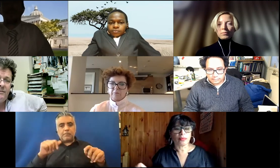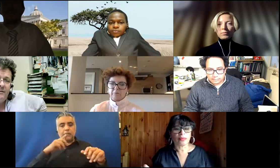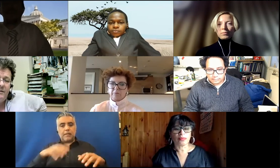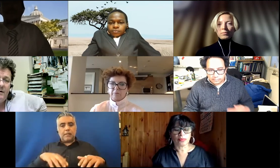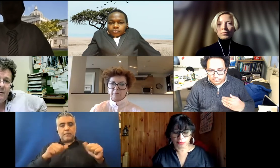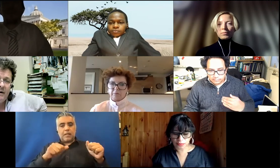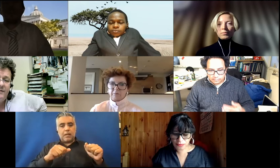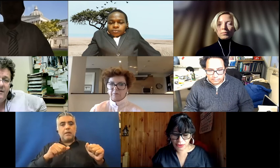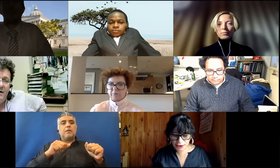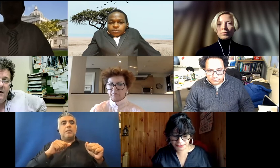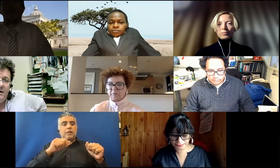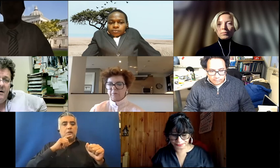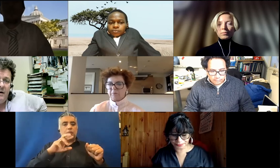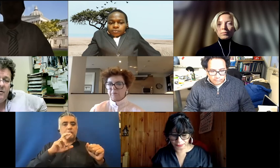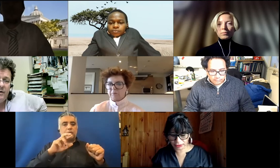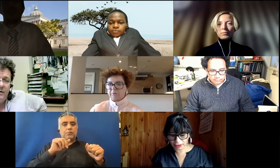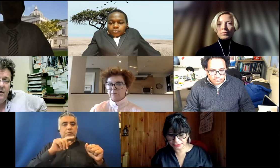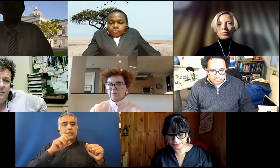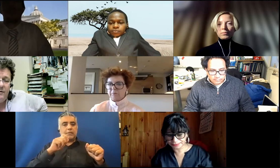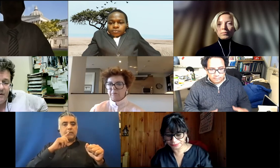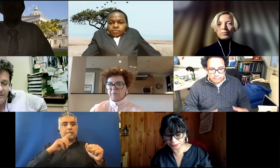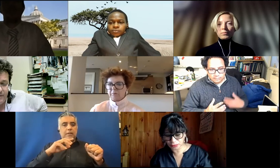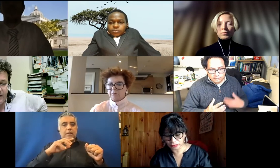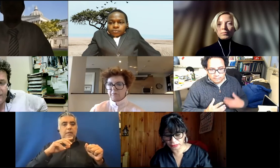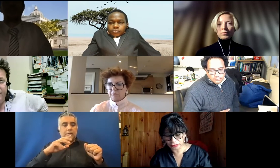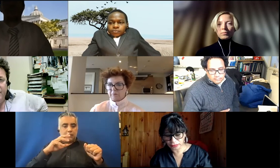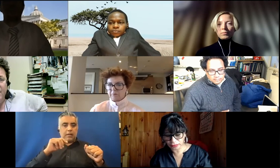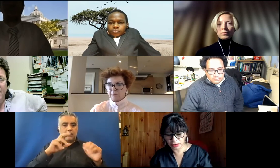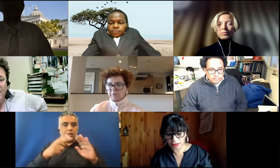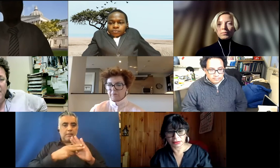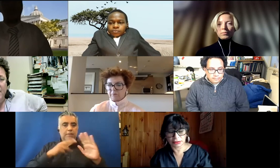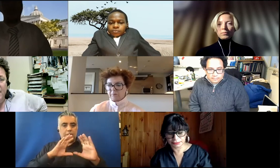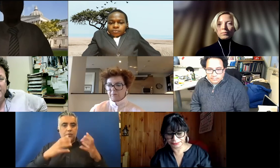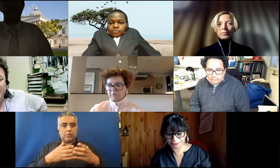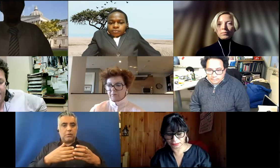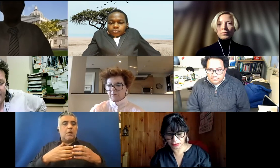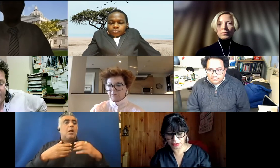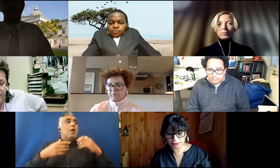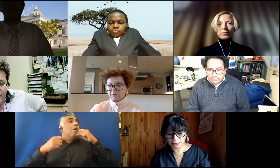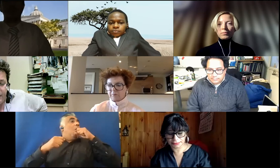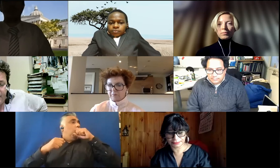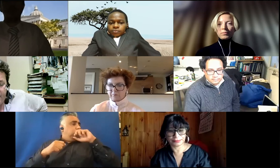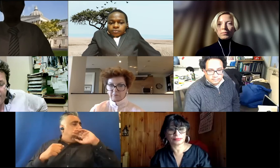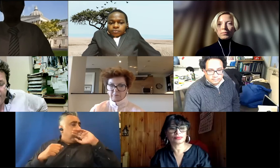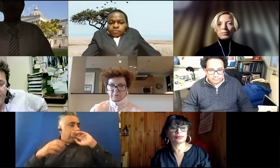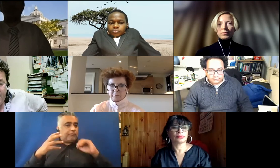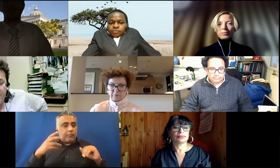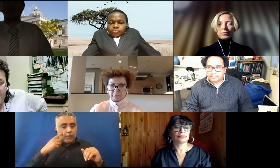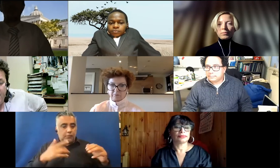tax rates or their rates according to this classification. And that's the big concern that they